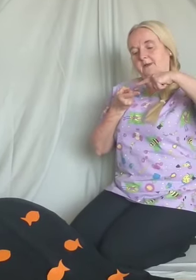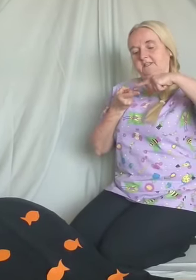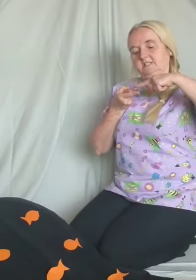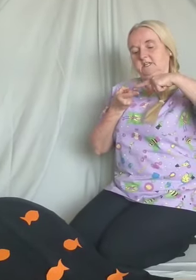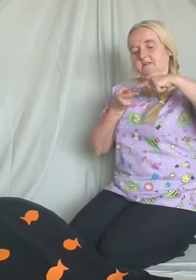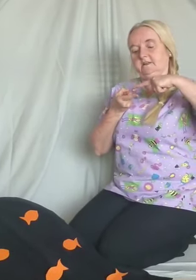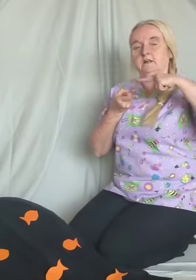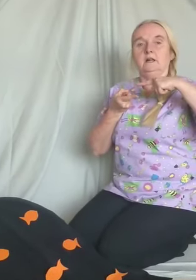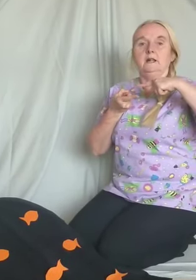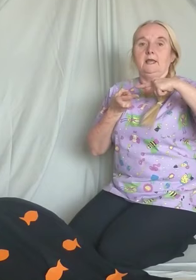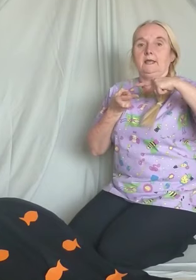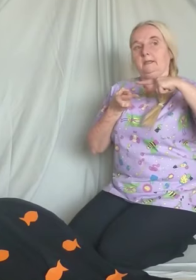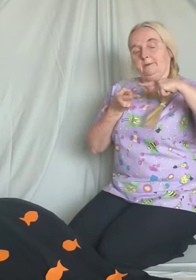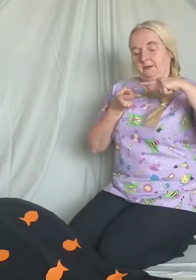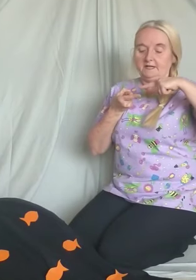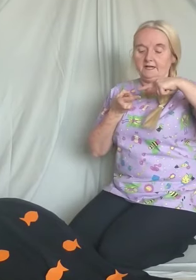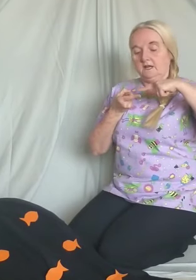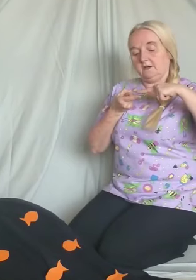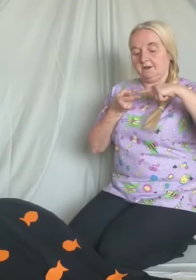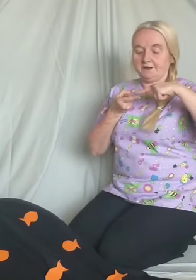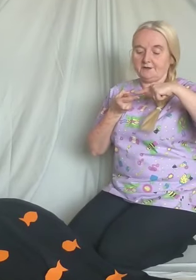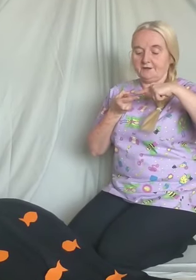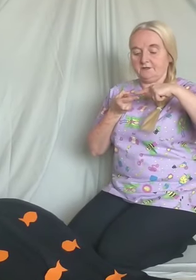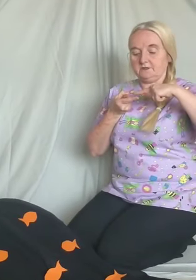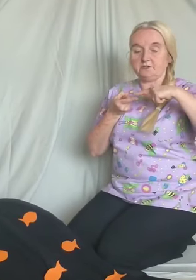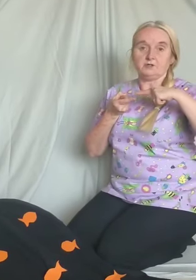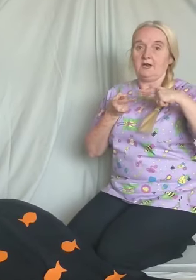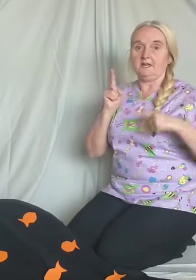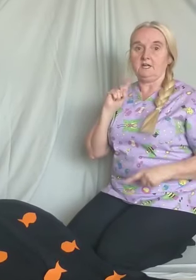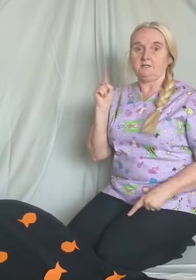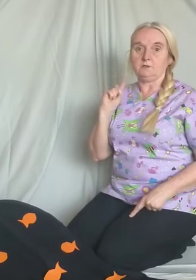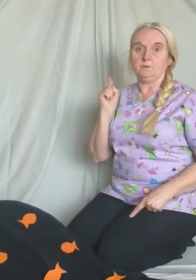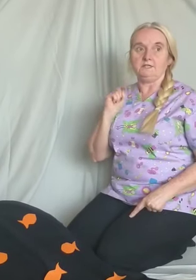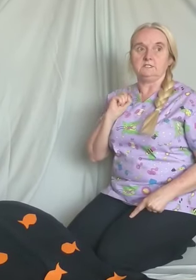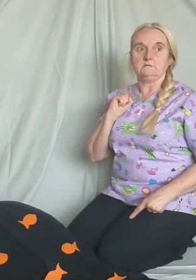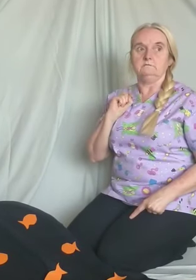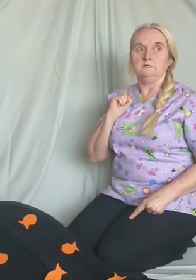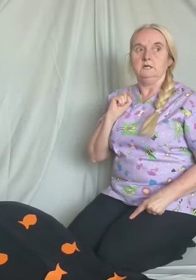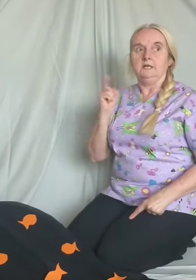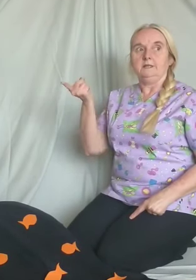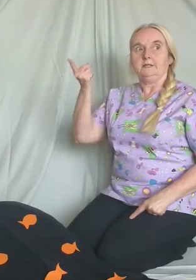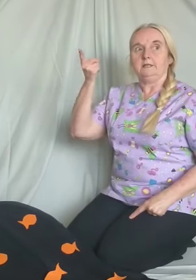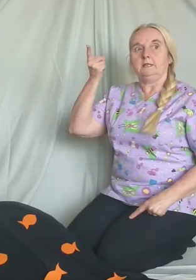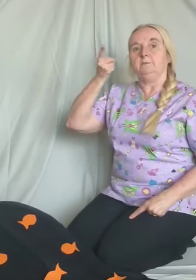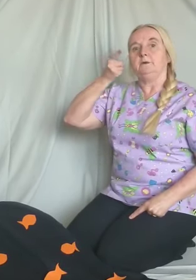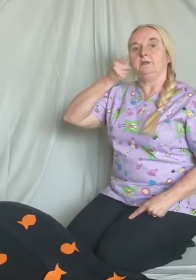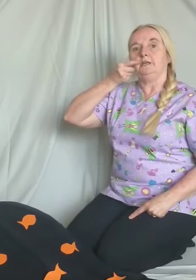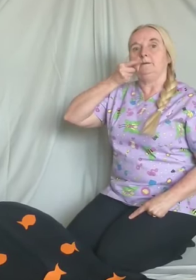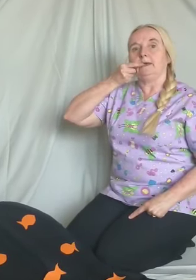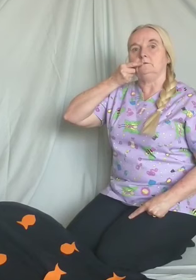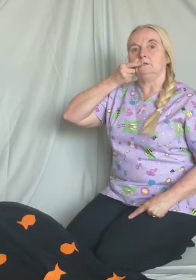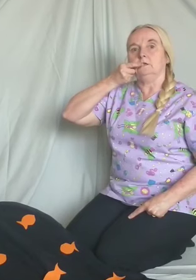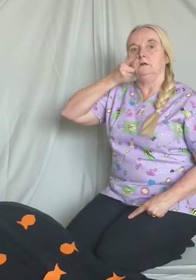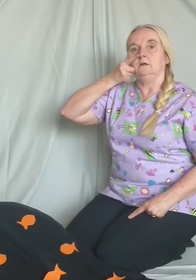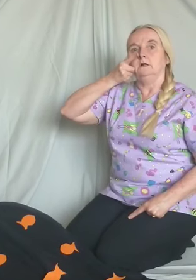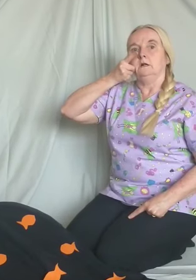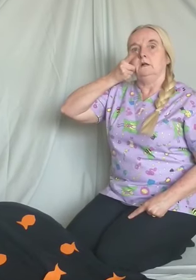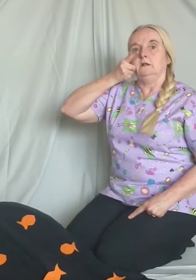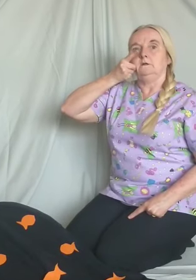toothpaste and they put a little on, tried not to waste, and they put it in their mouth, they brushed